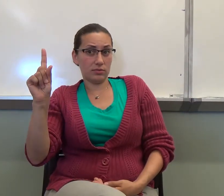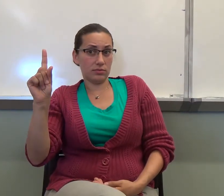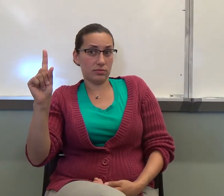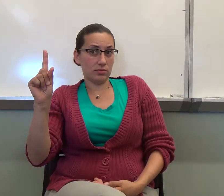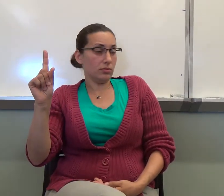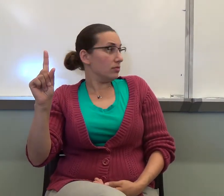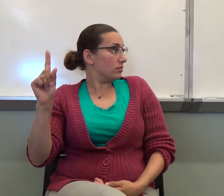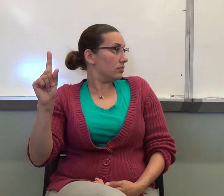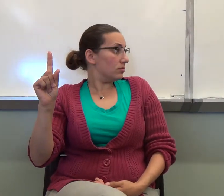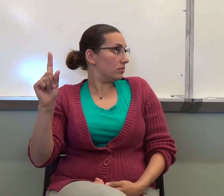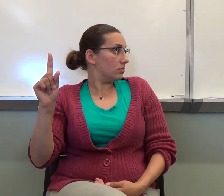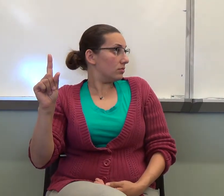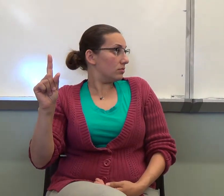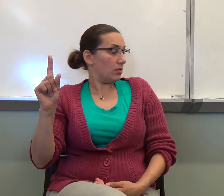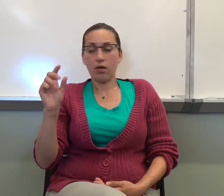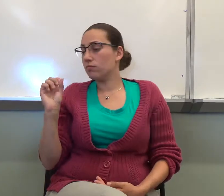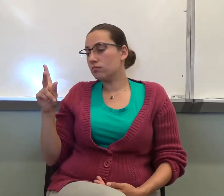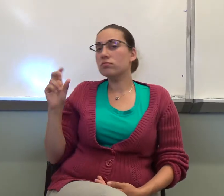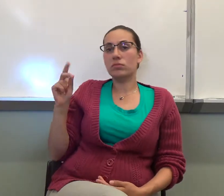Yeah. Okay. All right, good, that's fine.